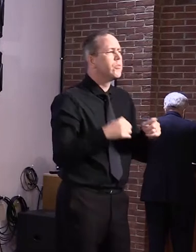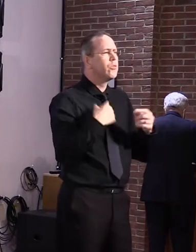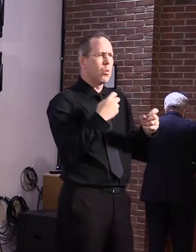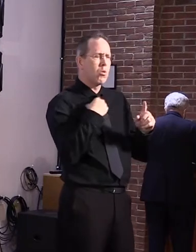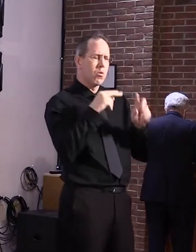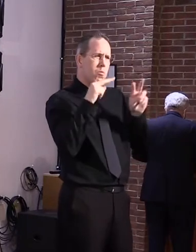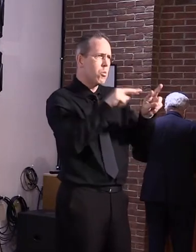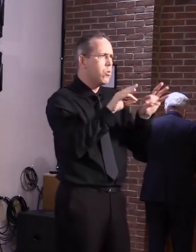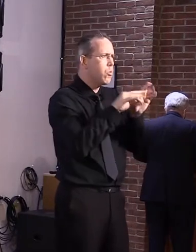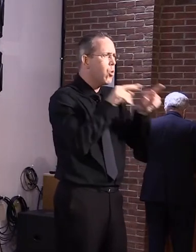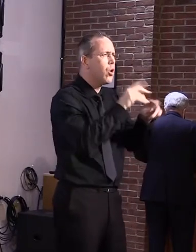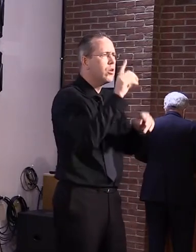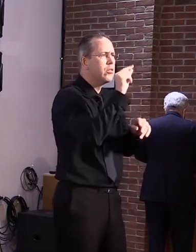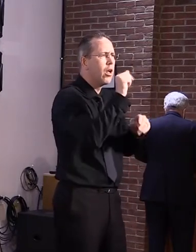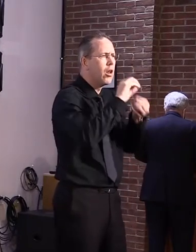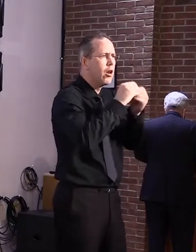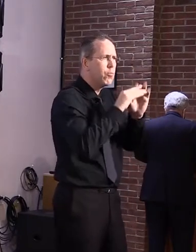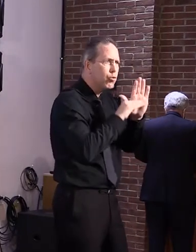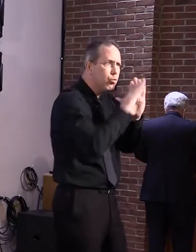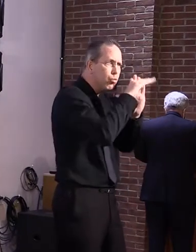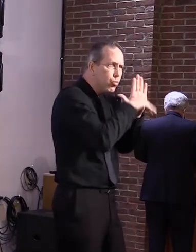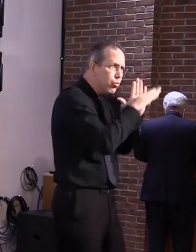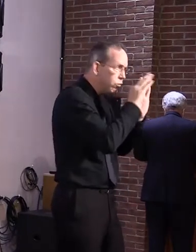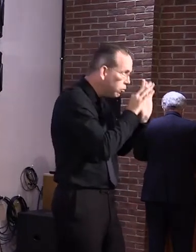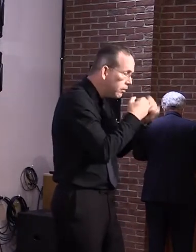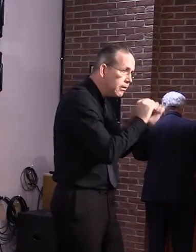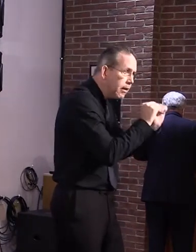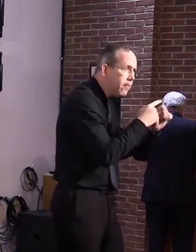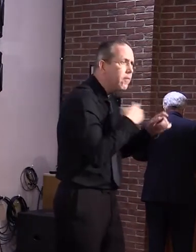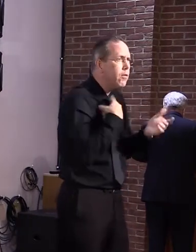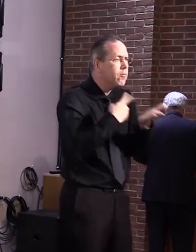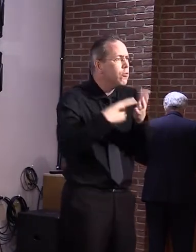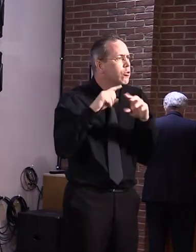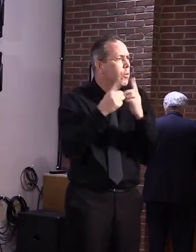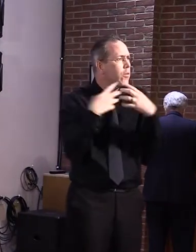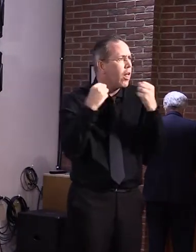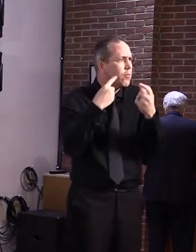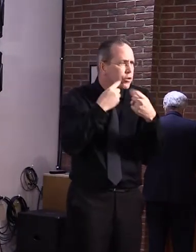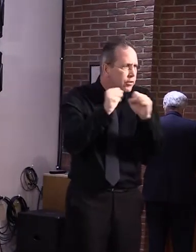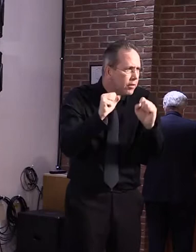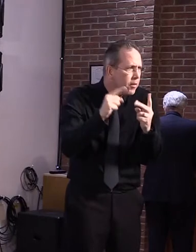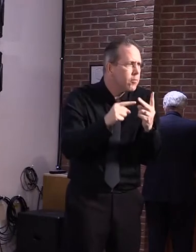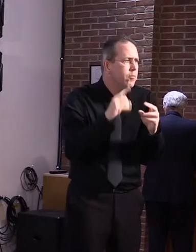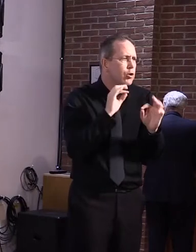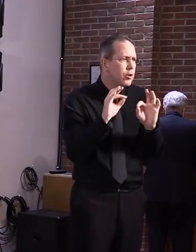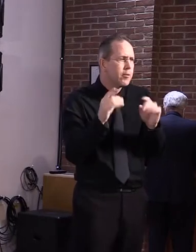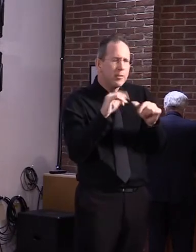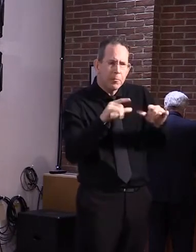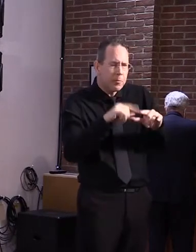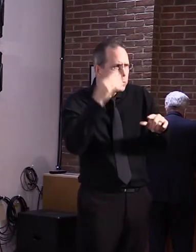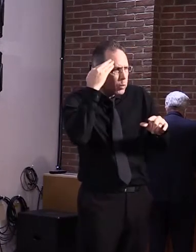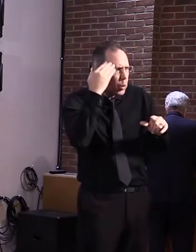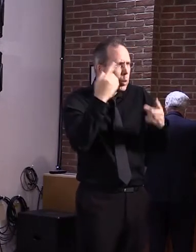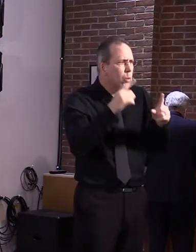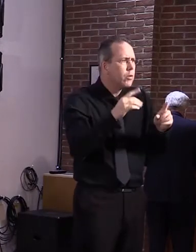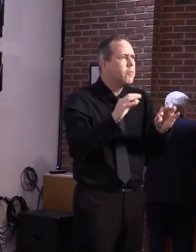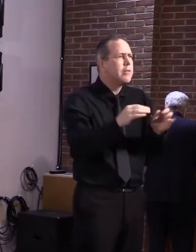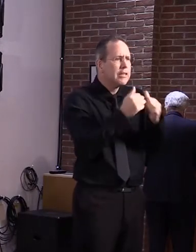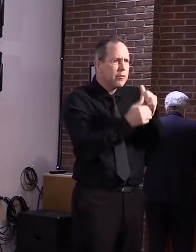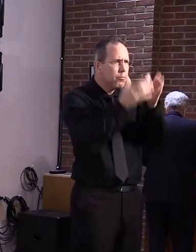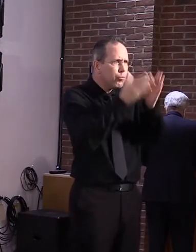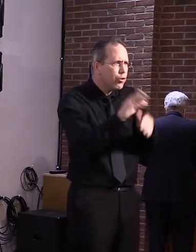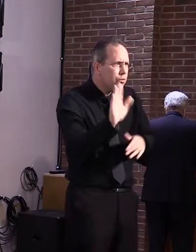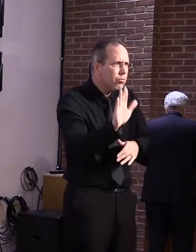relying on our health experts, we know how critical in-person education is to our kids. And that's why we began this